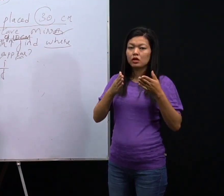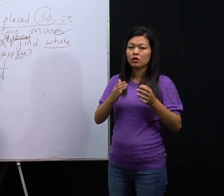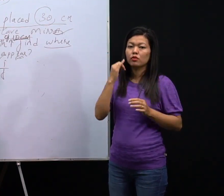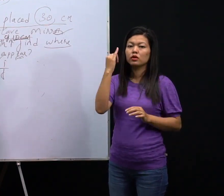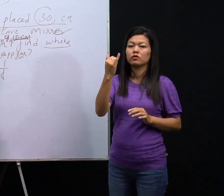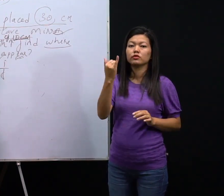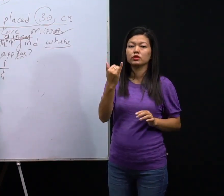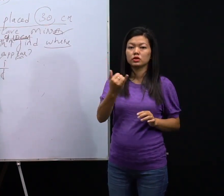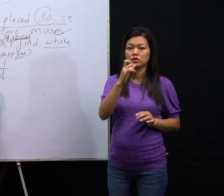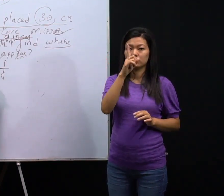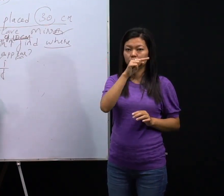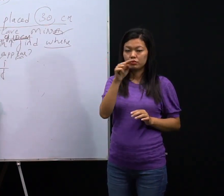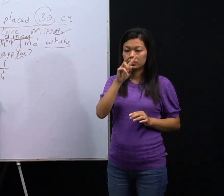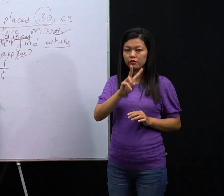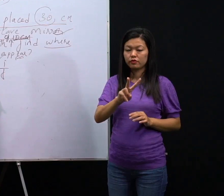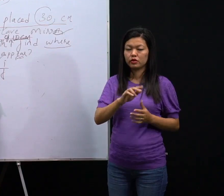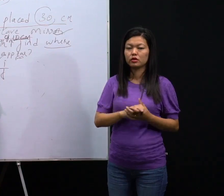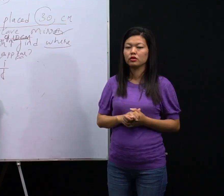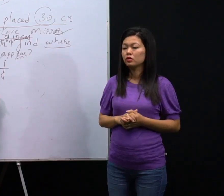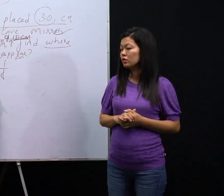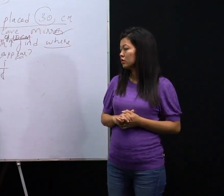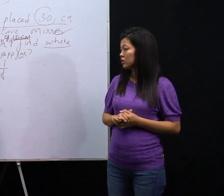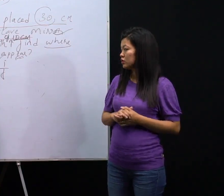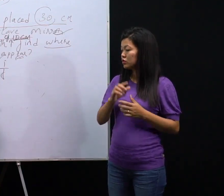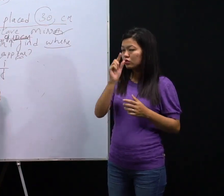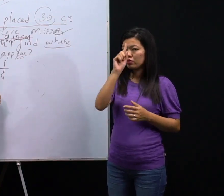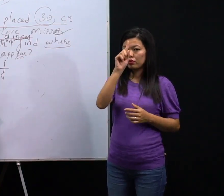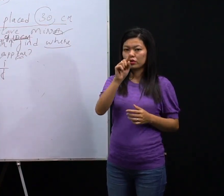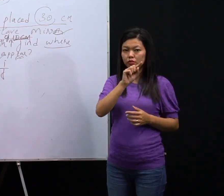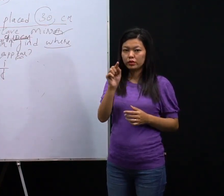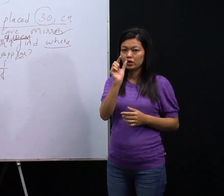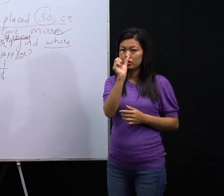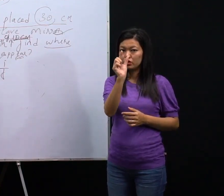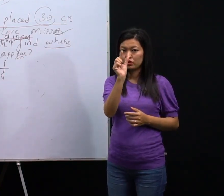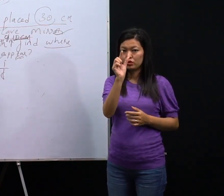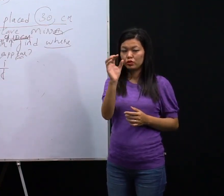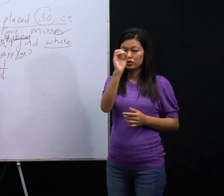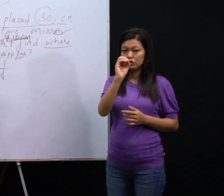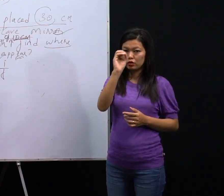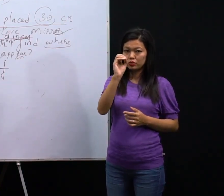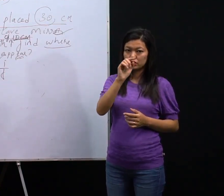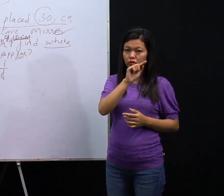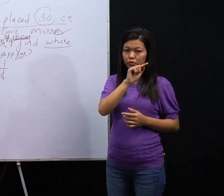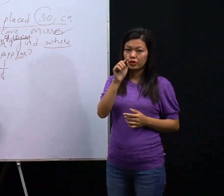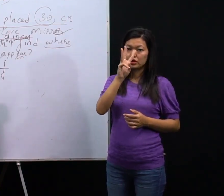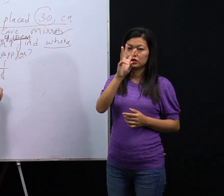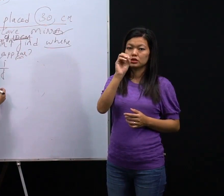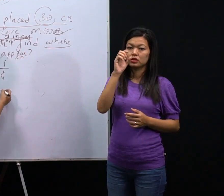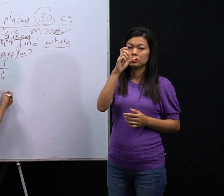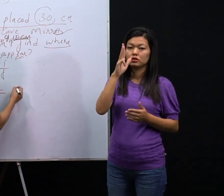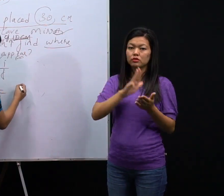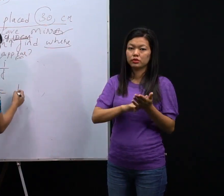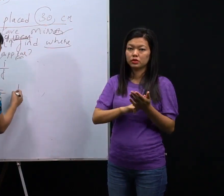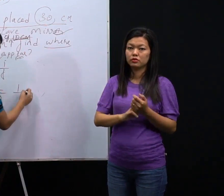distance is minus 30 centimeter. Clear? minus 30 centimeter.